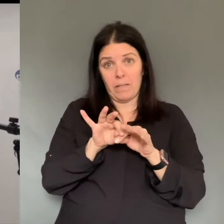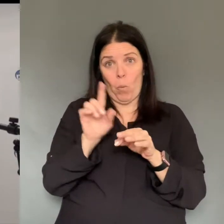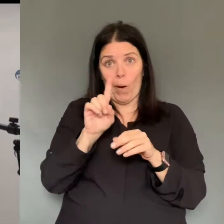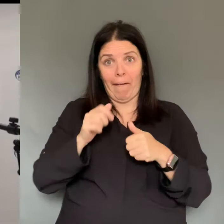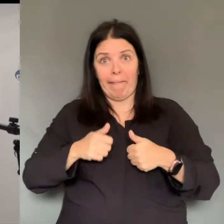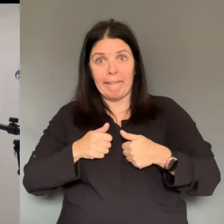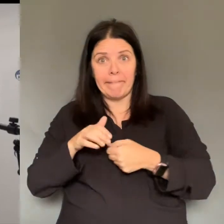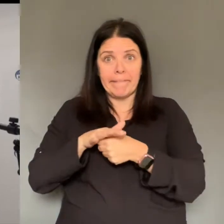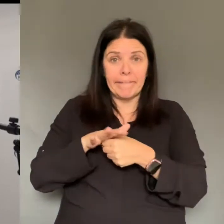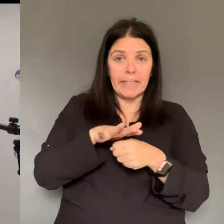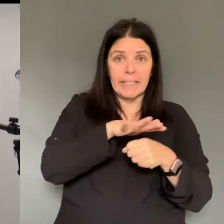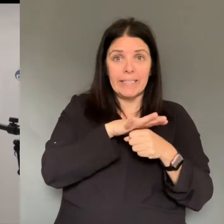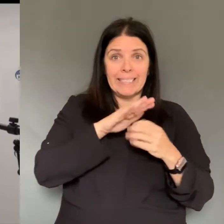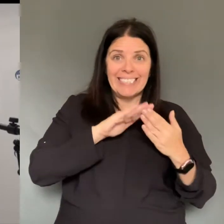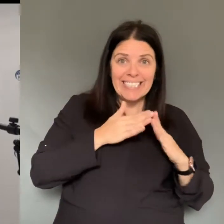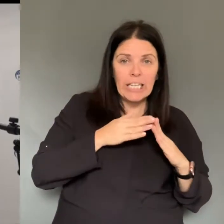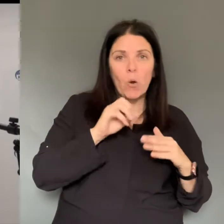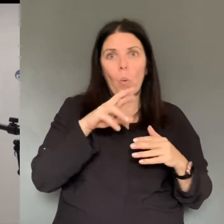Thank you.